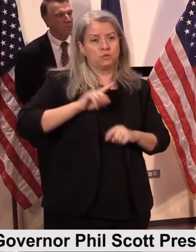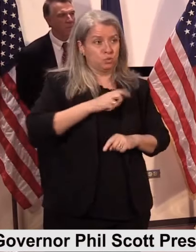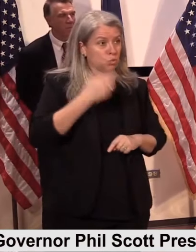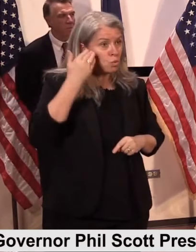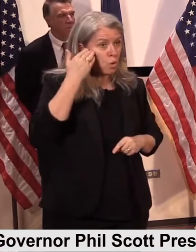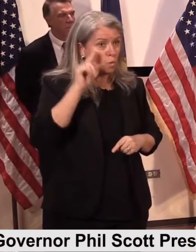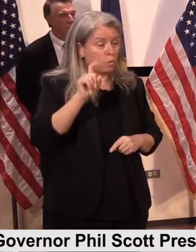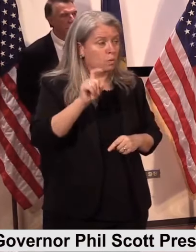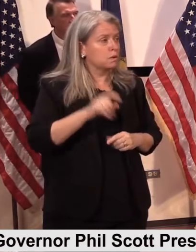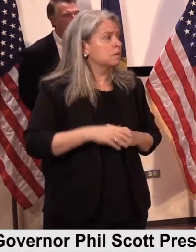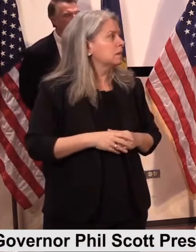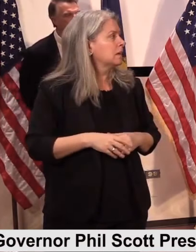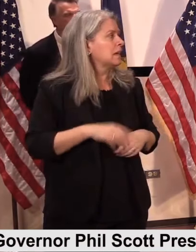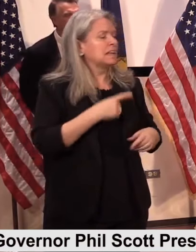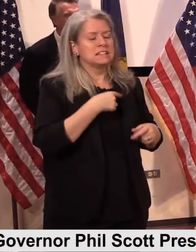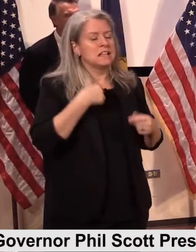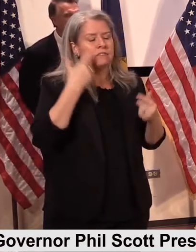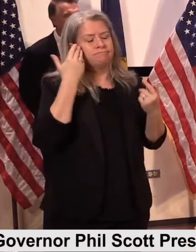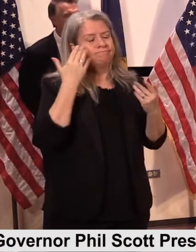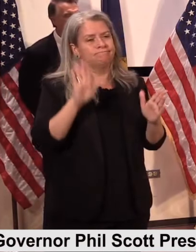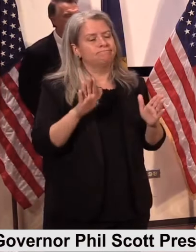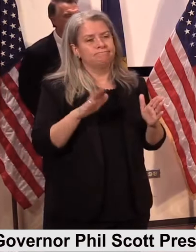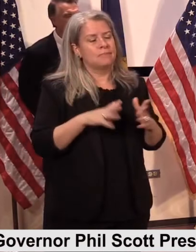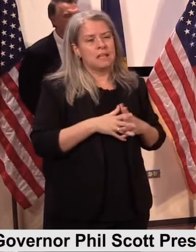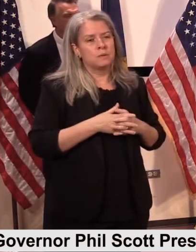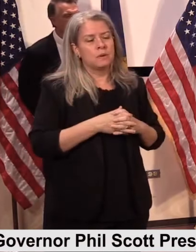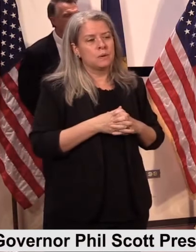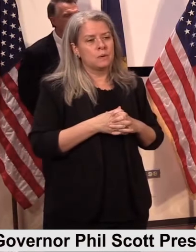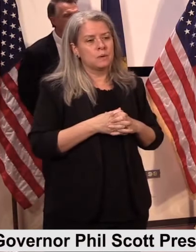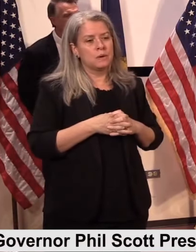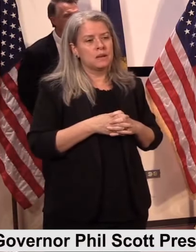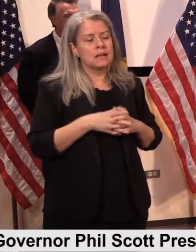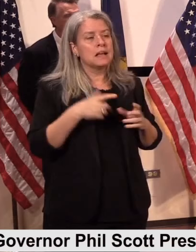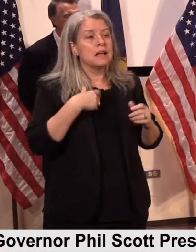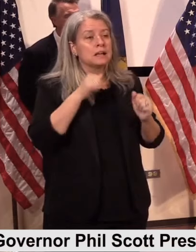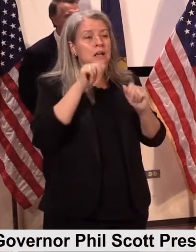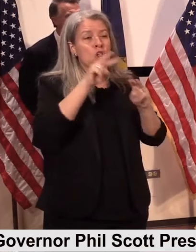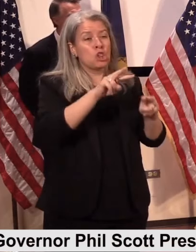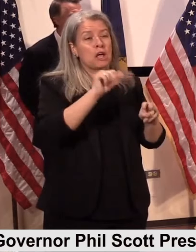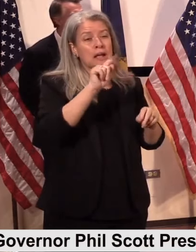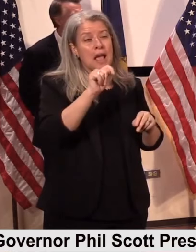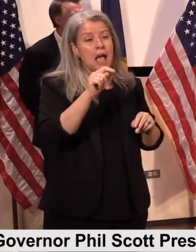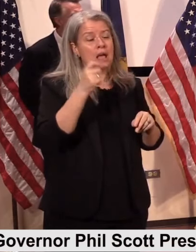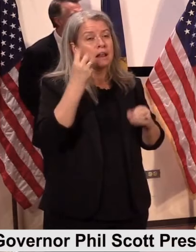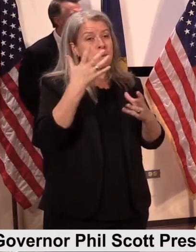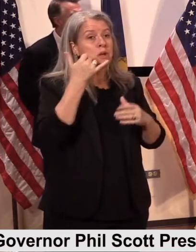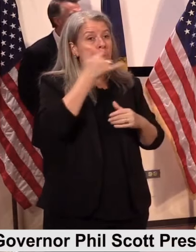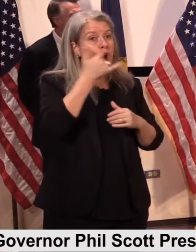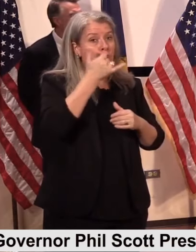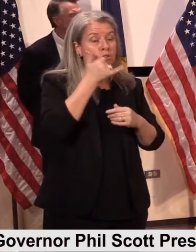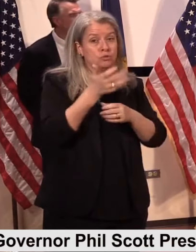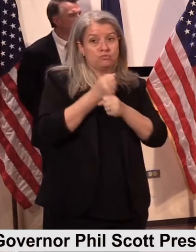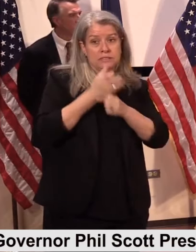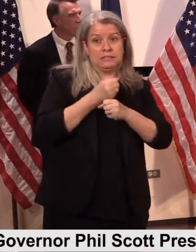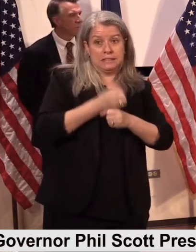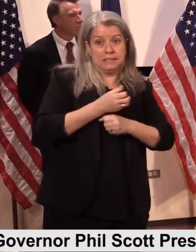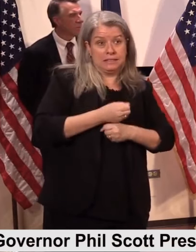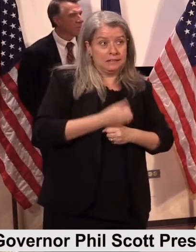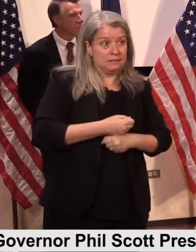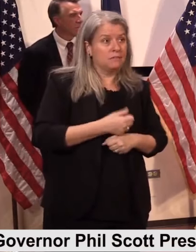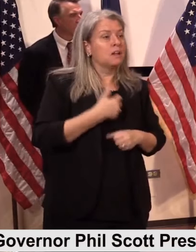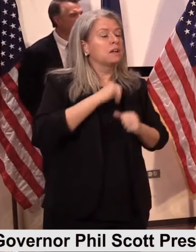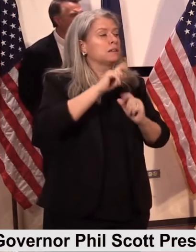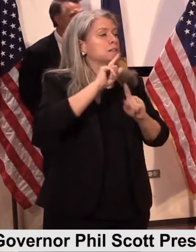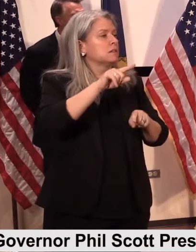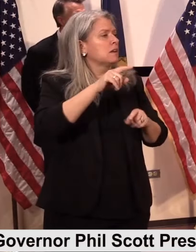I wouldn't be able to provide that. I can look at traffic into the call center. I can tell you how many we are answering,